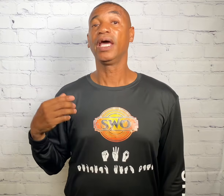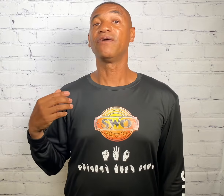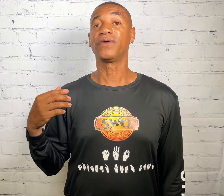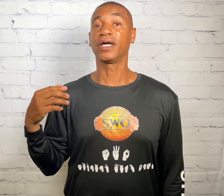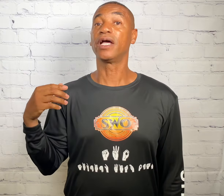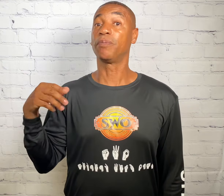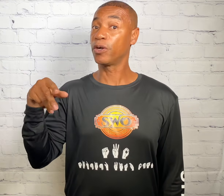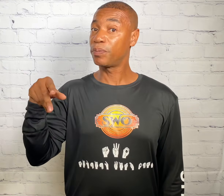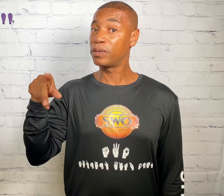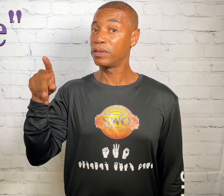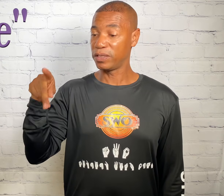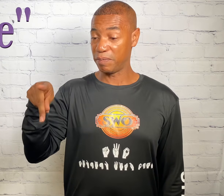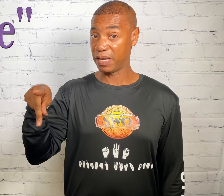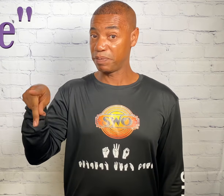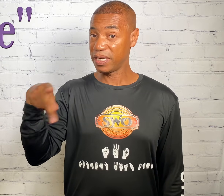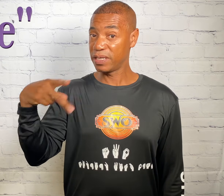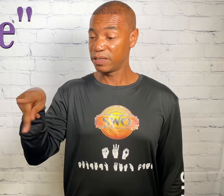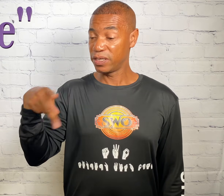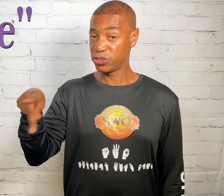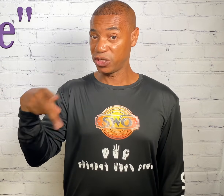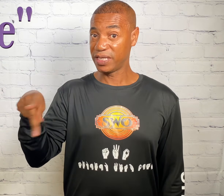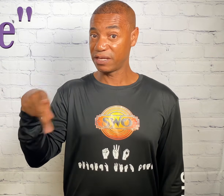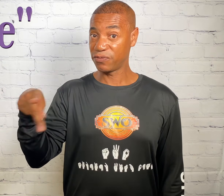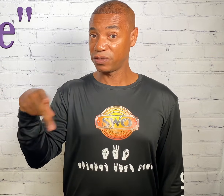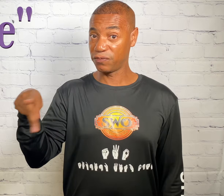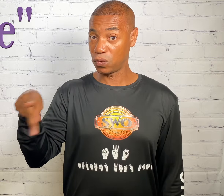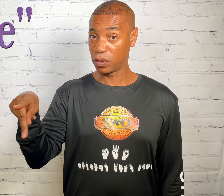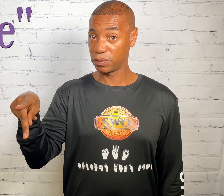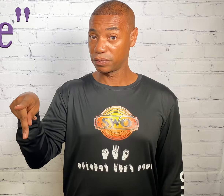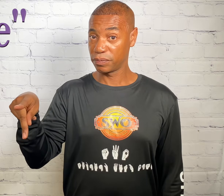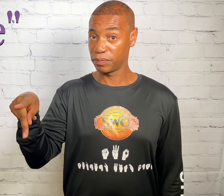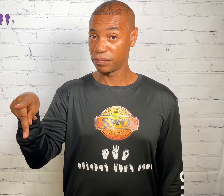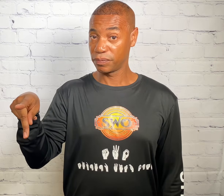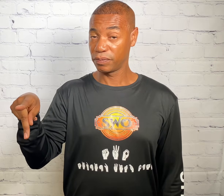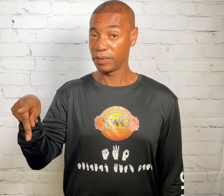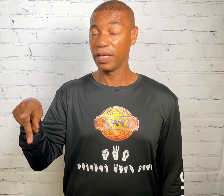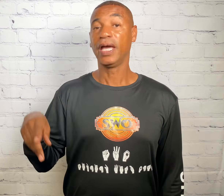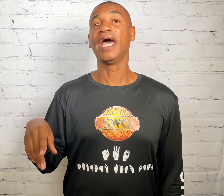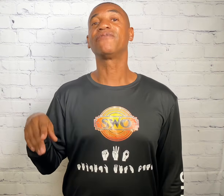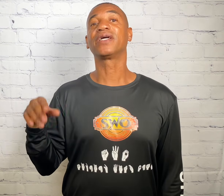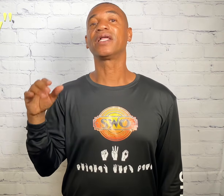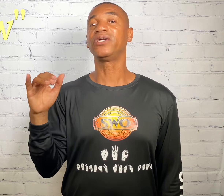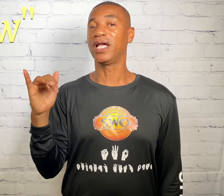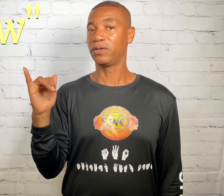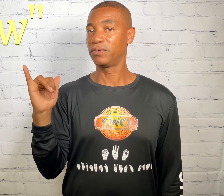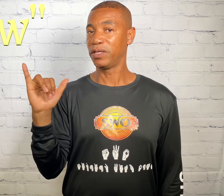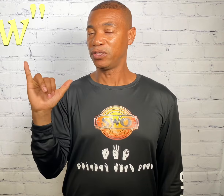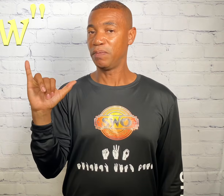And for the color purple, you make a P, shake that in front of the viewer. And for the color yellow, you make